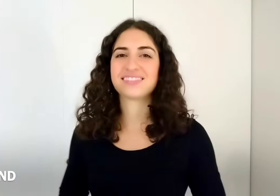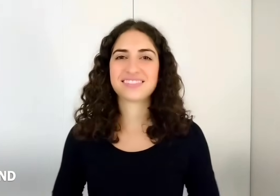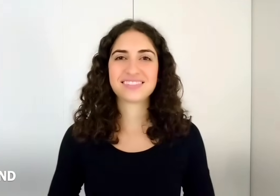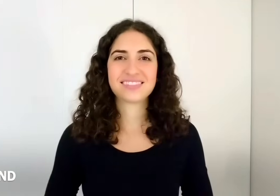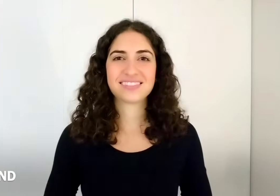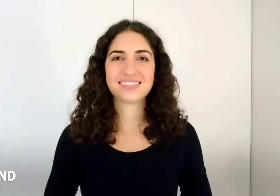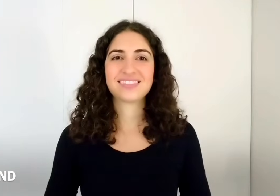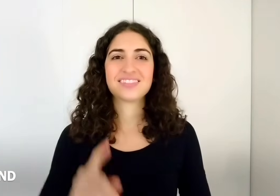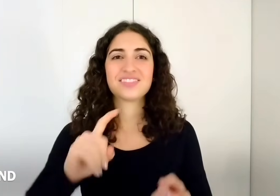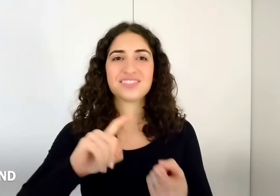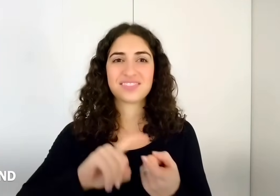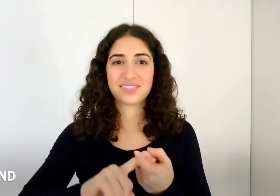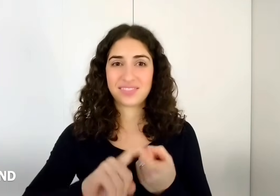Friend.